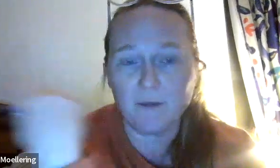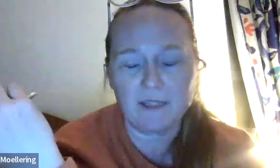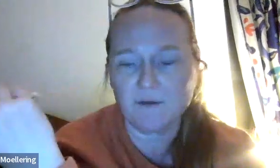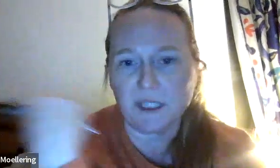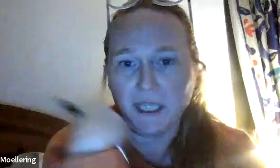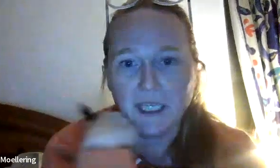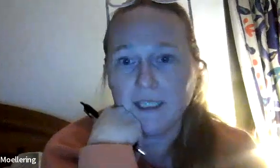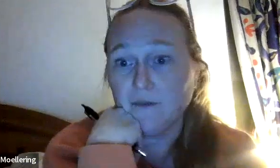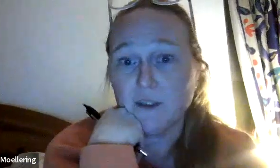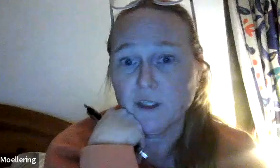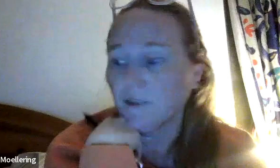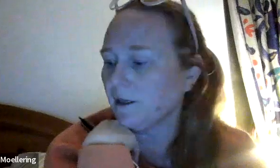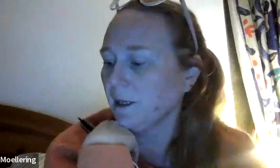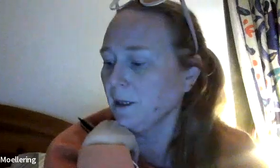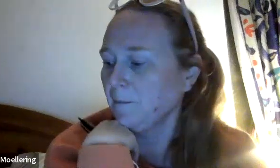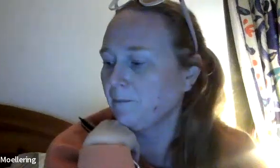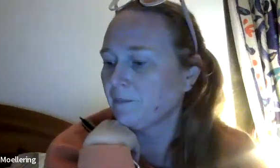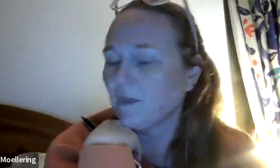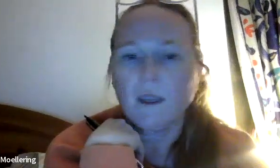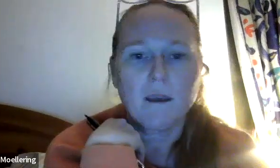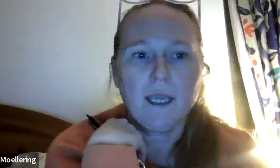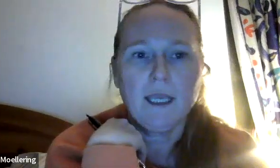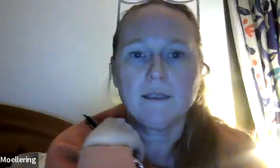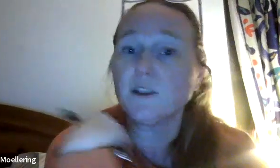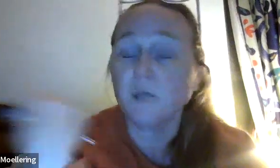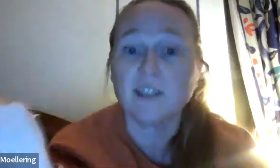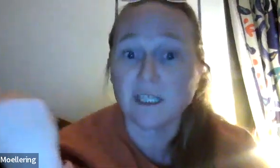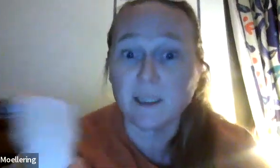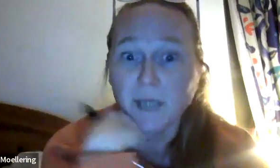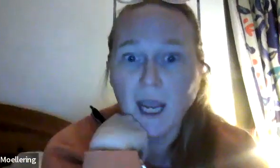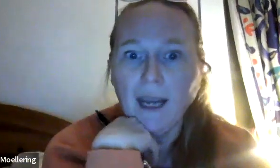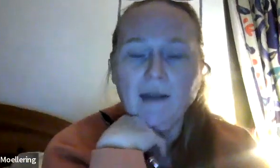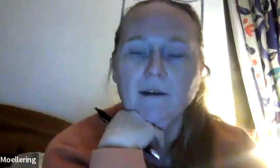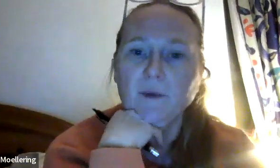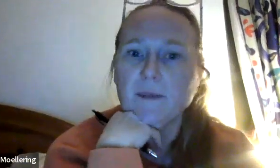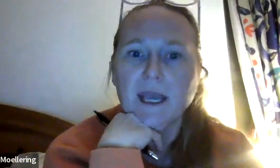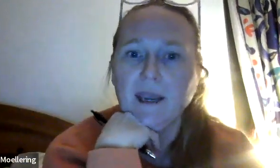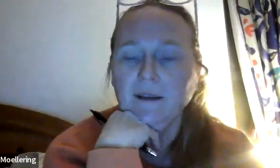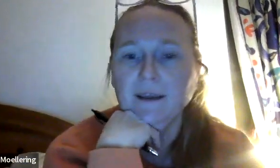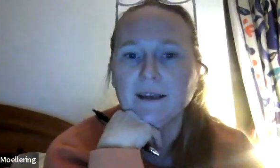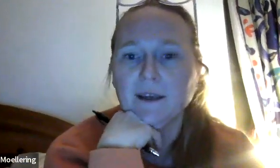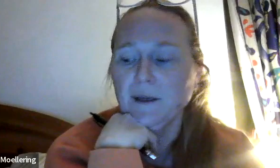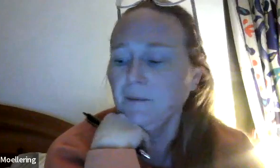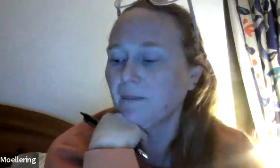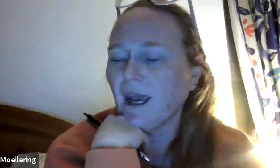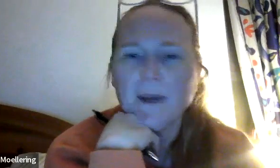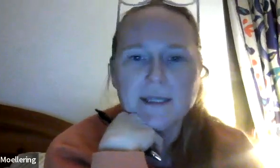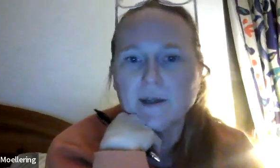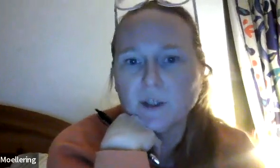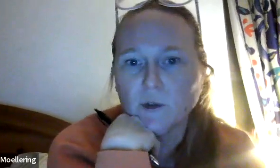be interested in the future. And so yeah, just keep an eye on the website, and I'll pass that on to